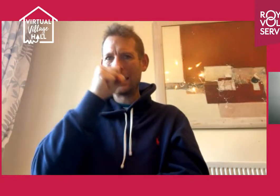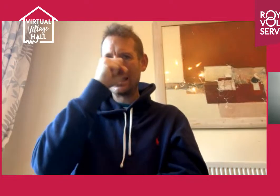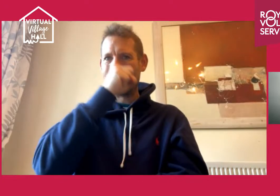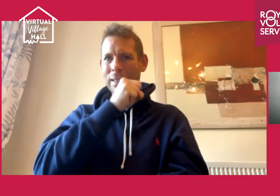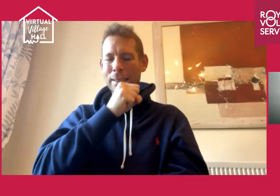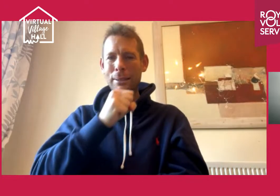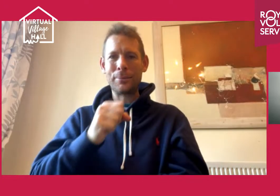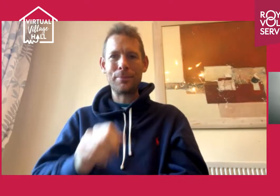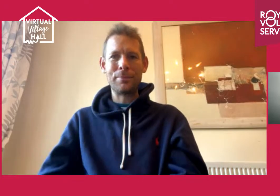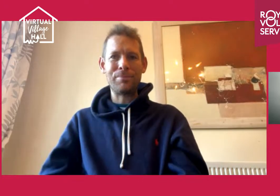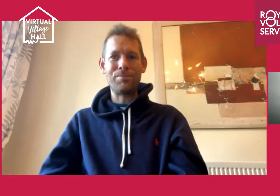guinea pig.